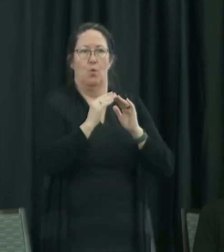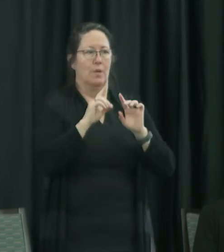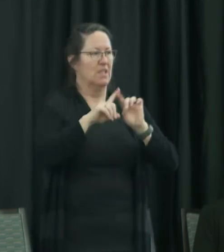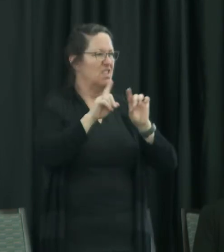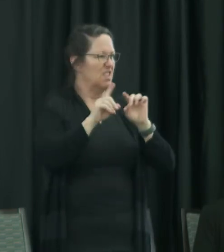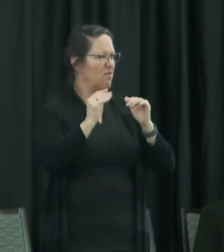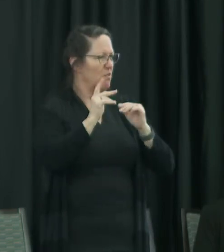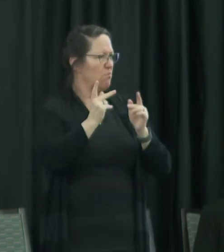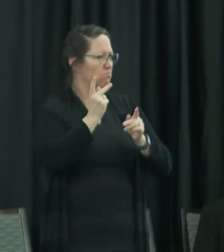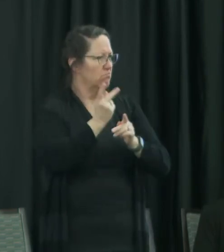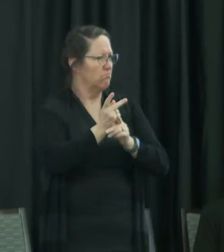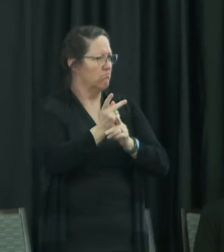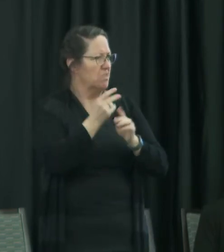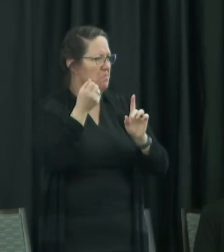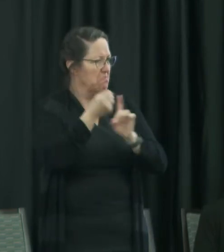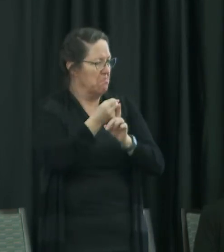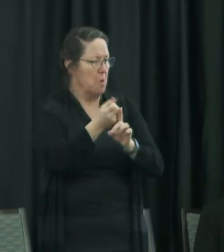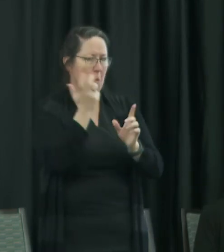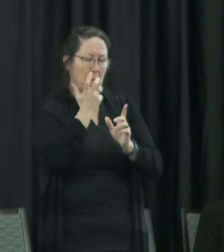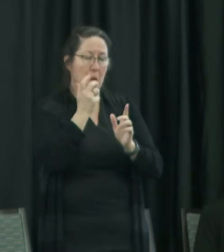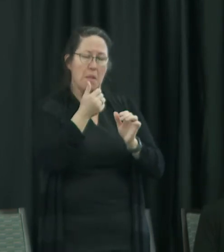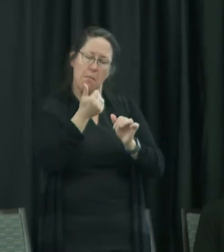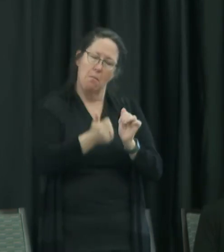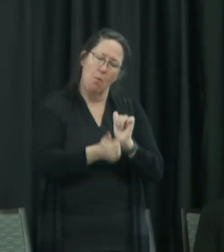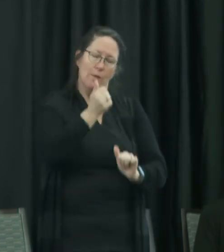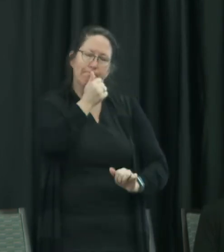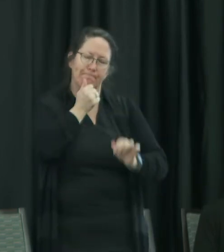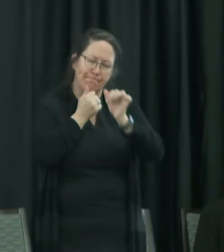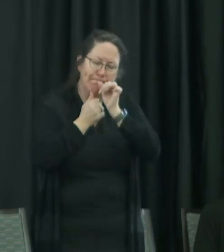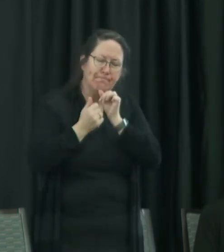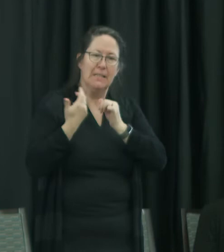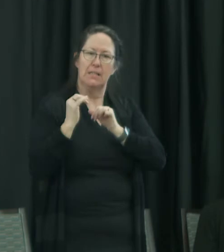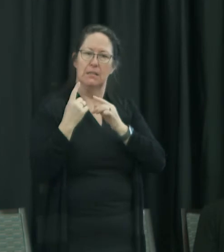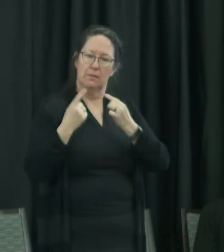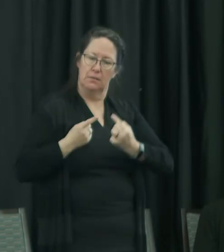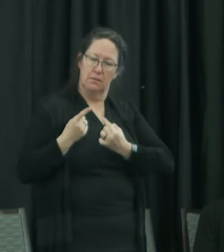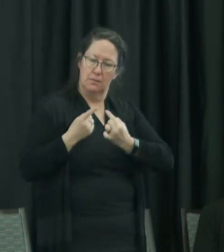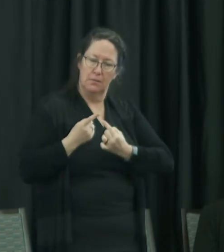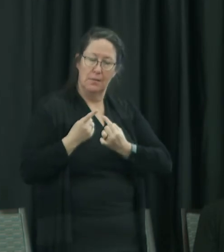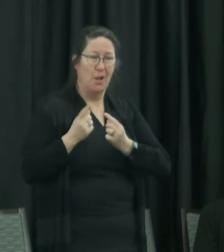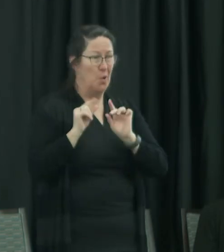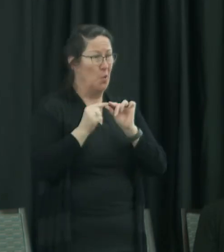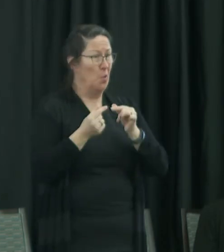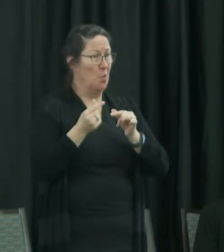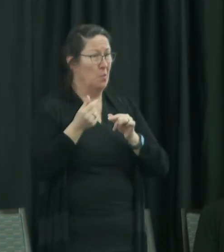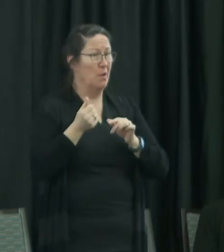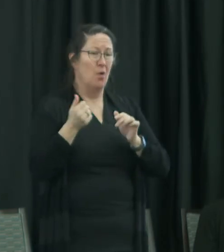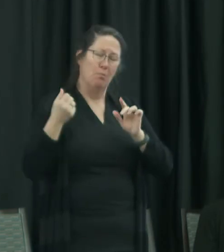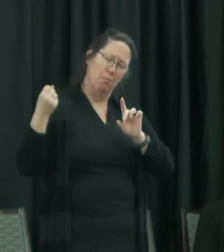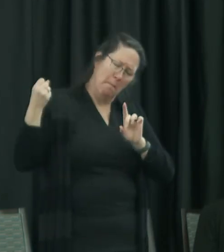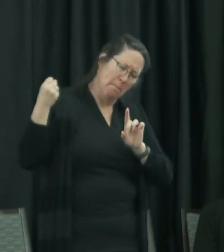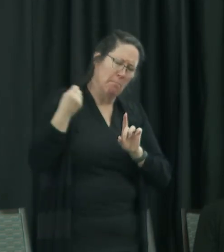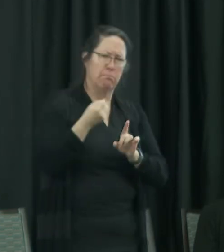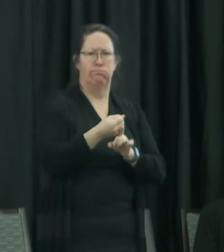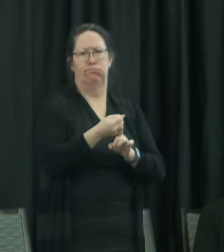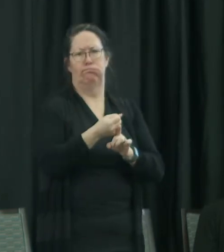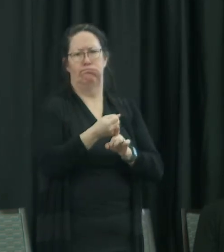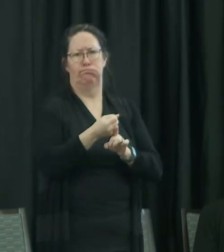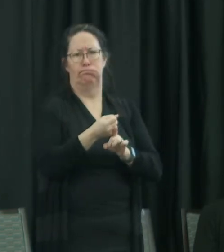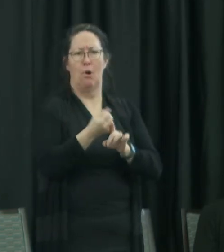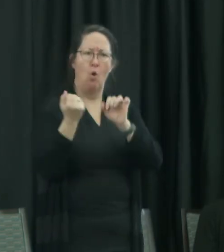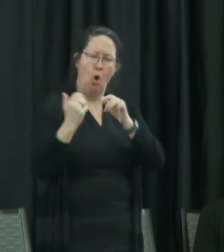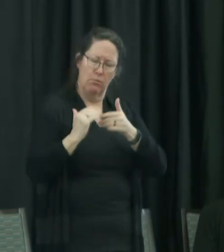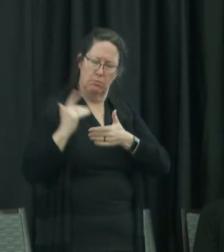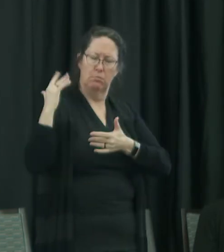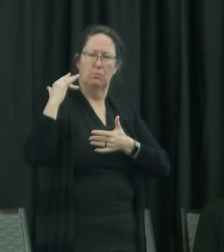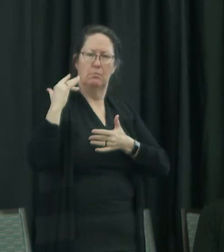differently. Even the most resilient among us have struggled. A population that has been severely impacted by all the